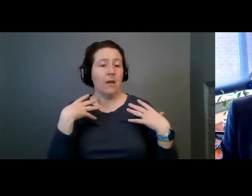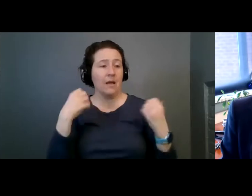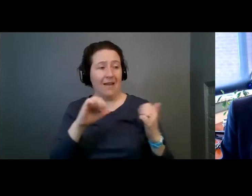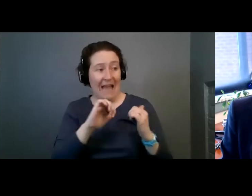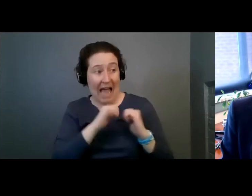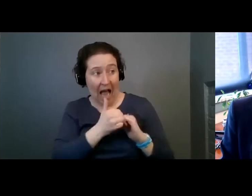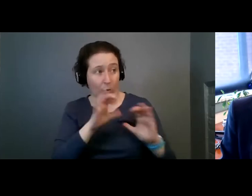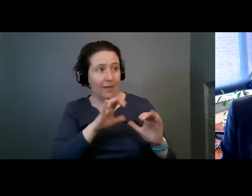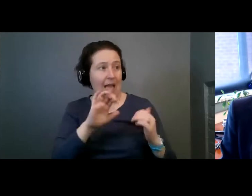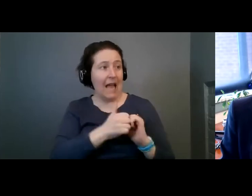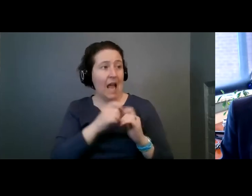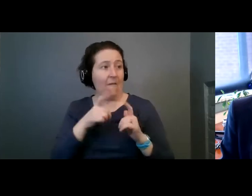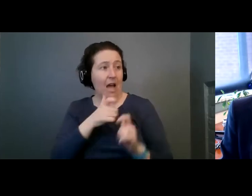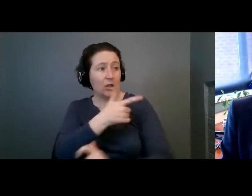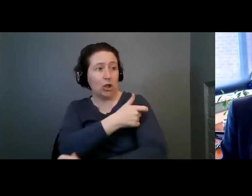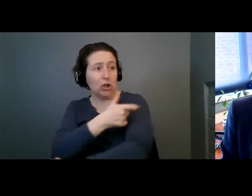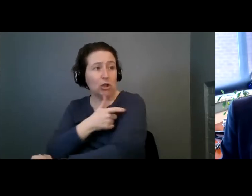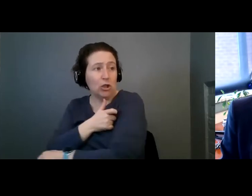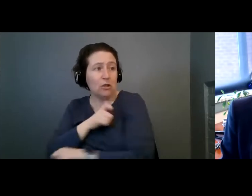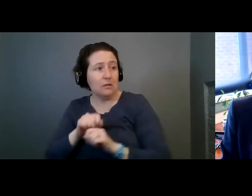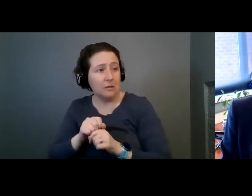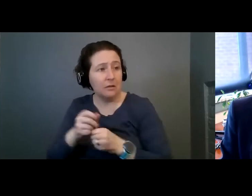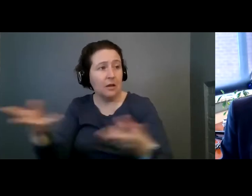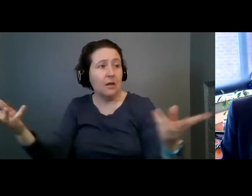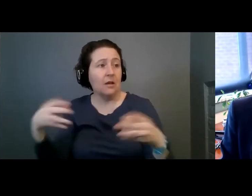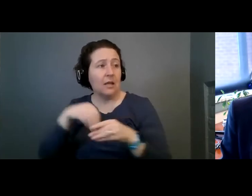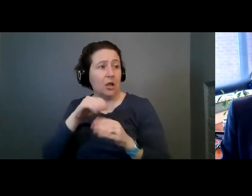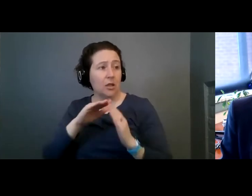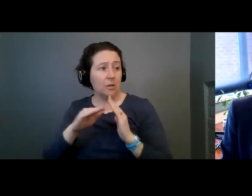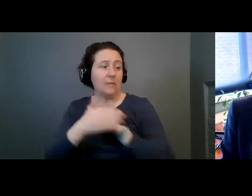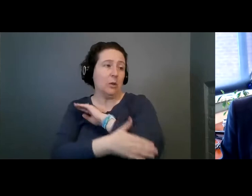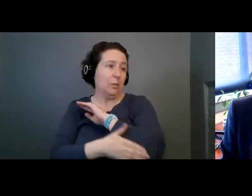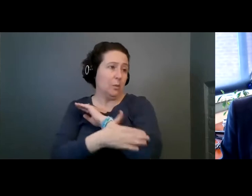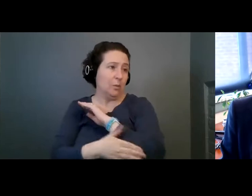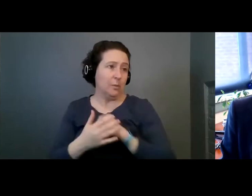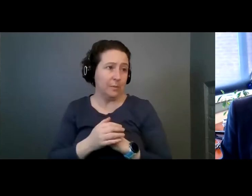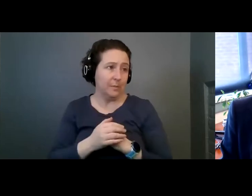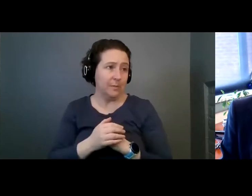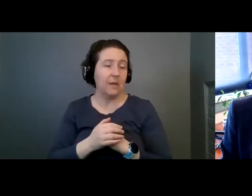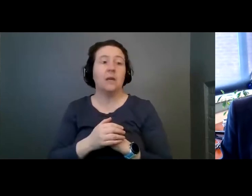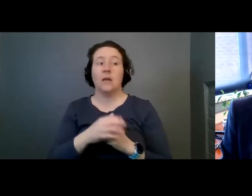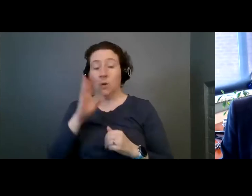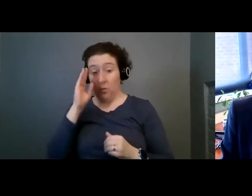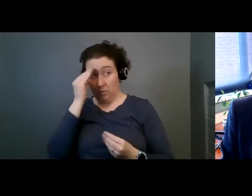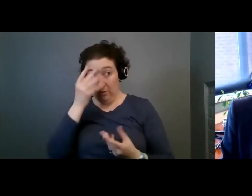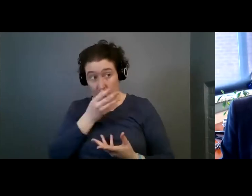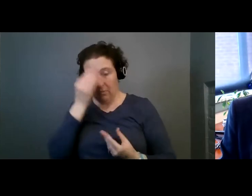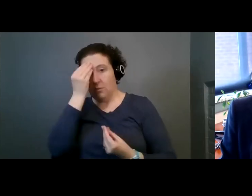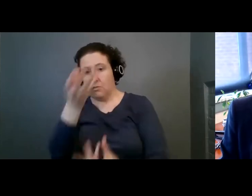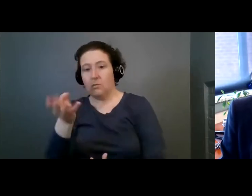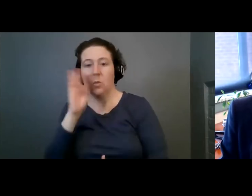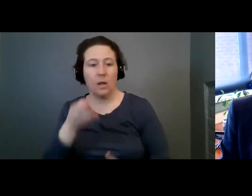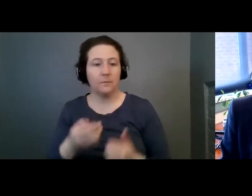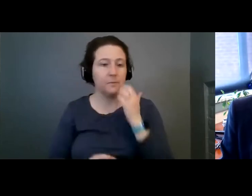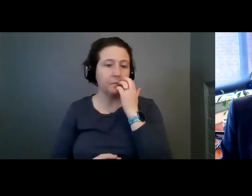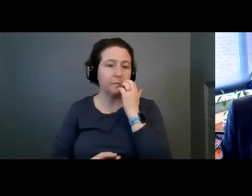quickly administered in our community in the upcoming days. We'll share more information as we have it. We